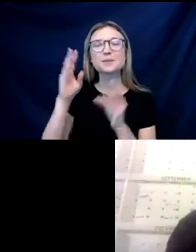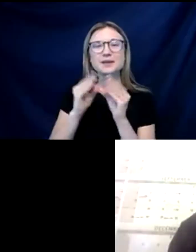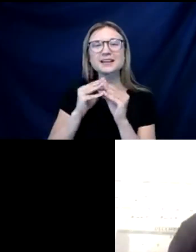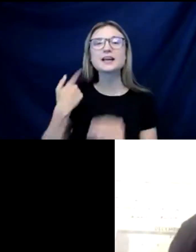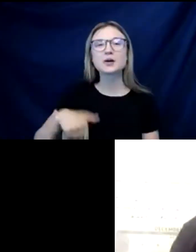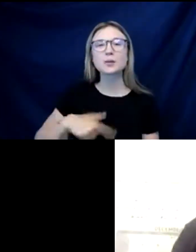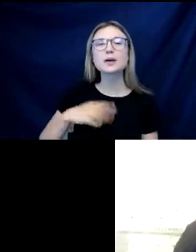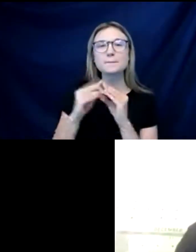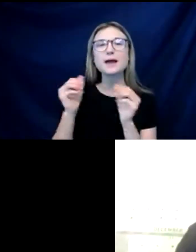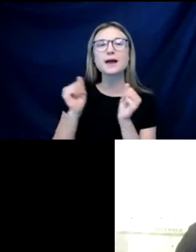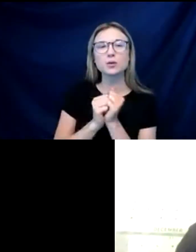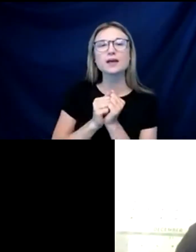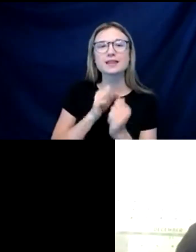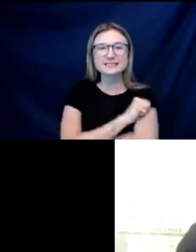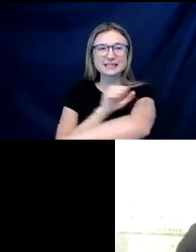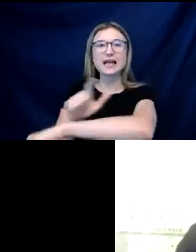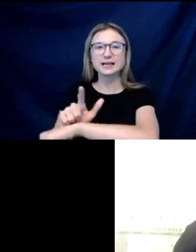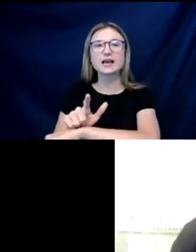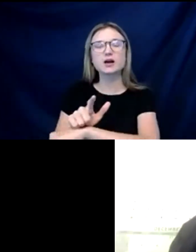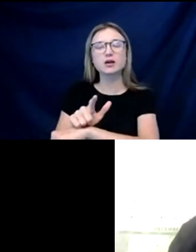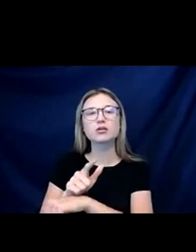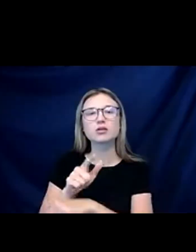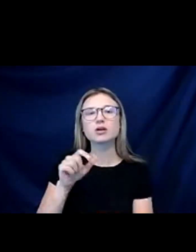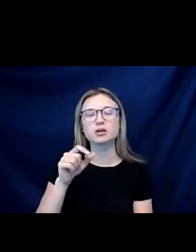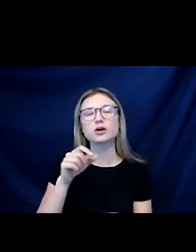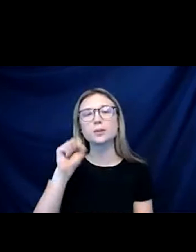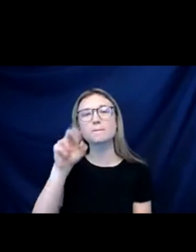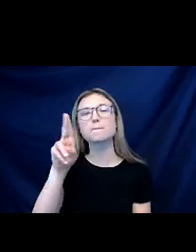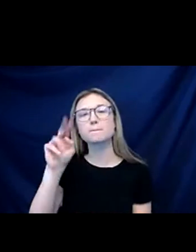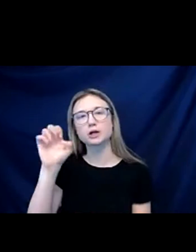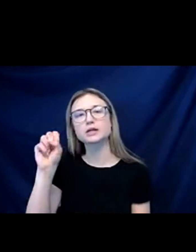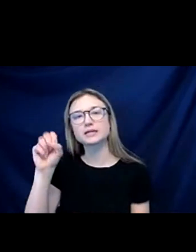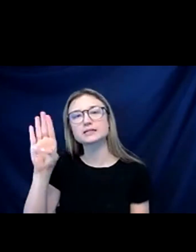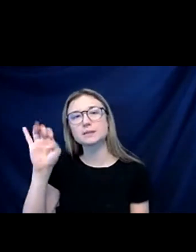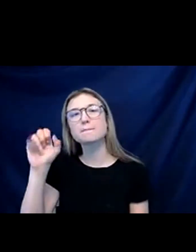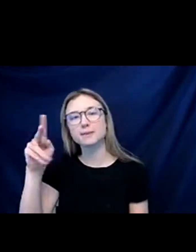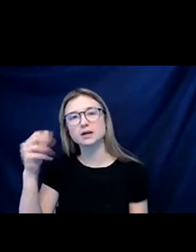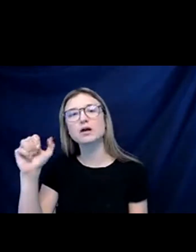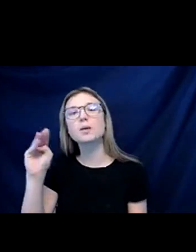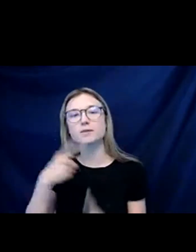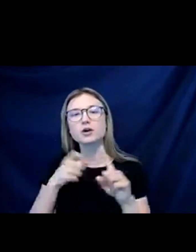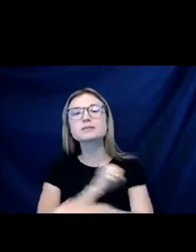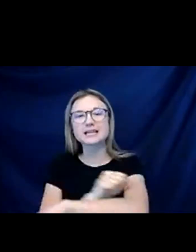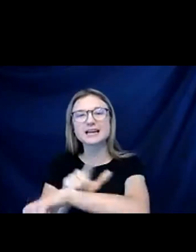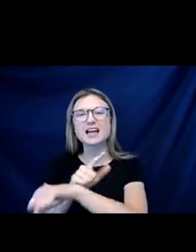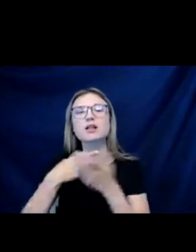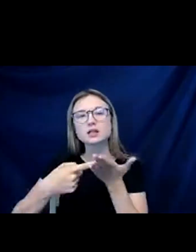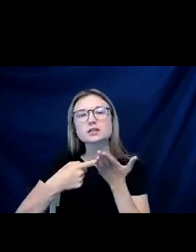Bickham about some of the challenges with transit in Slidell and